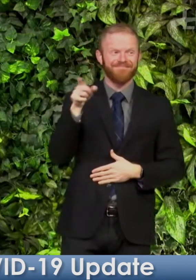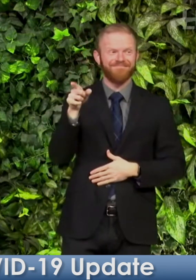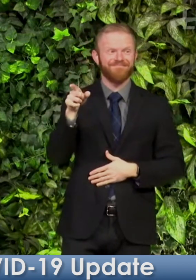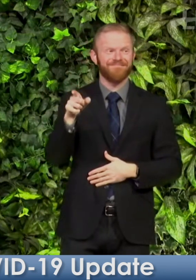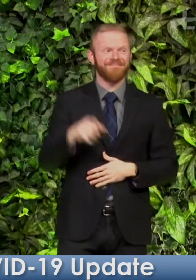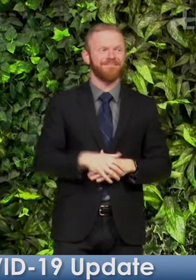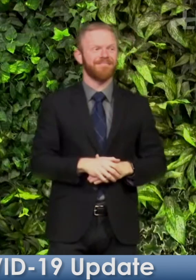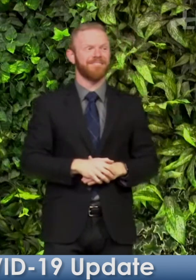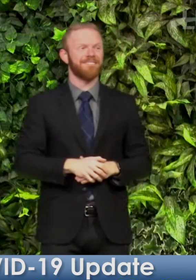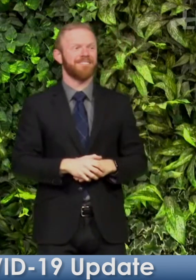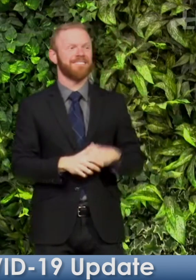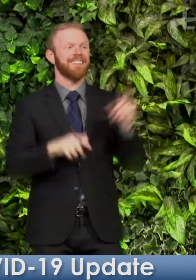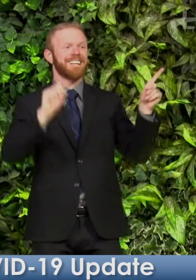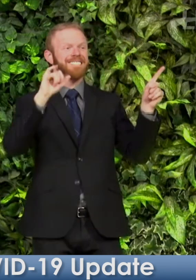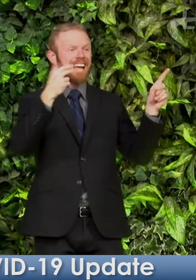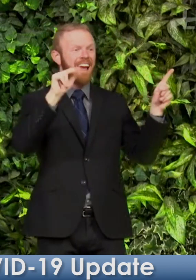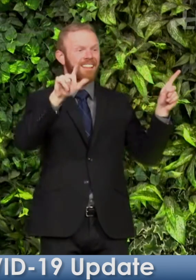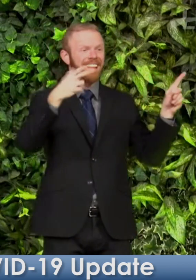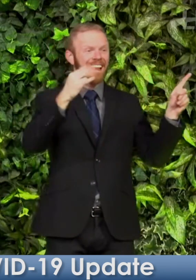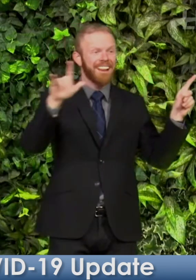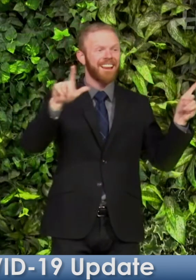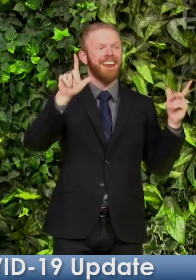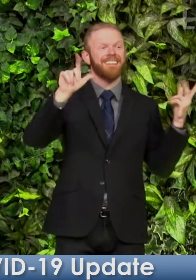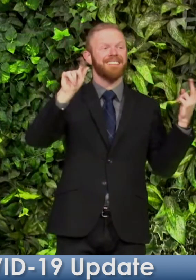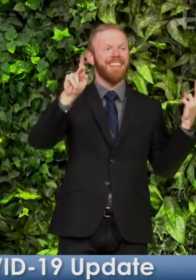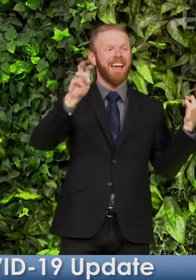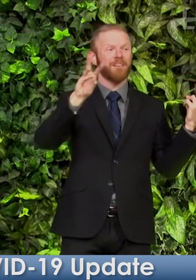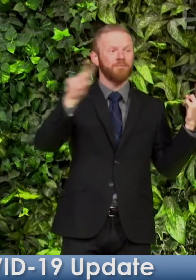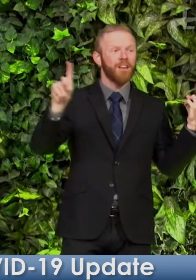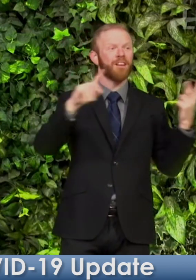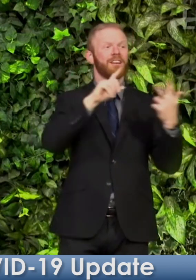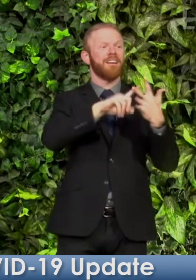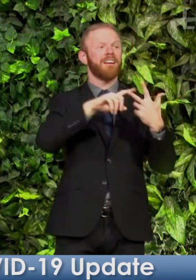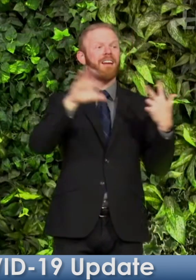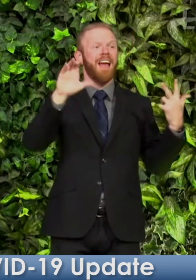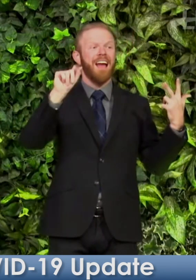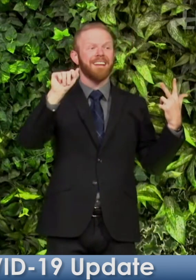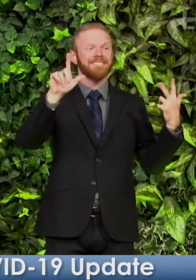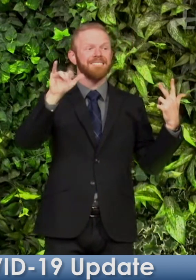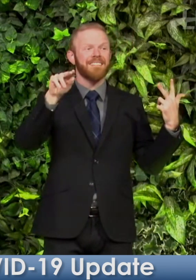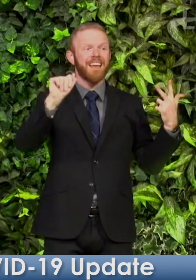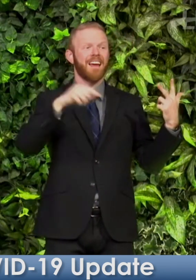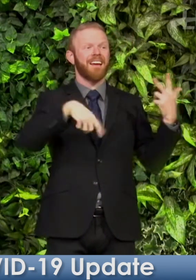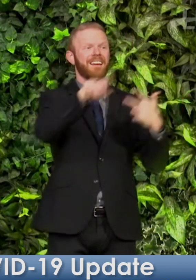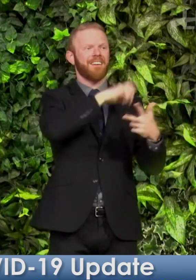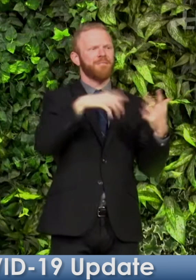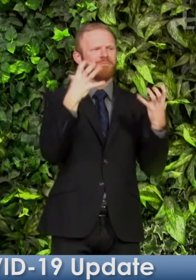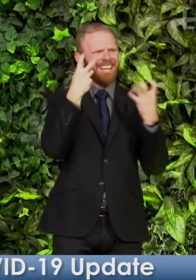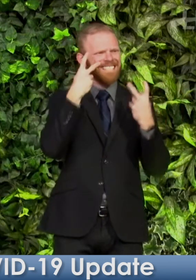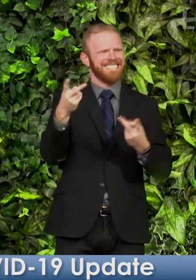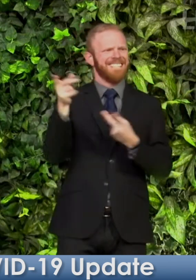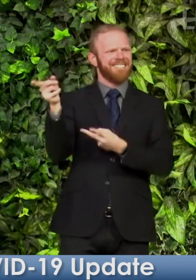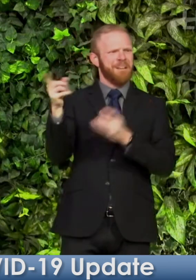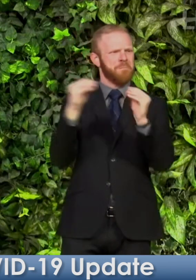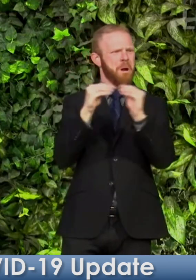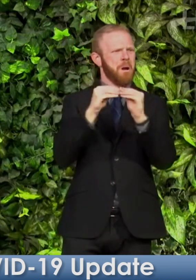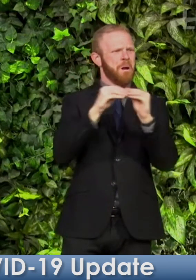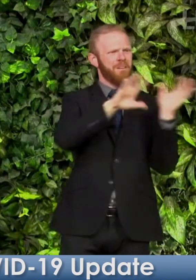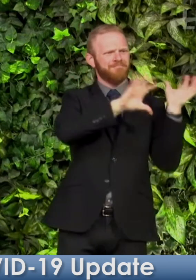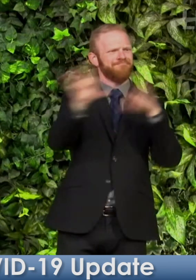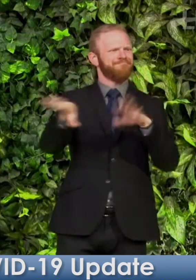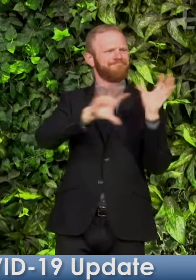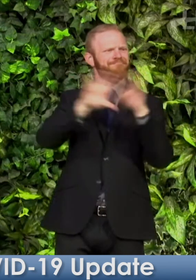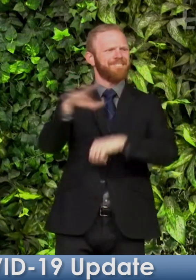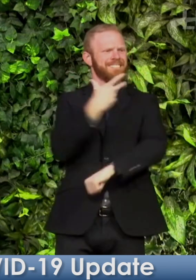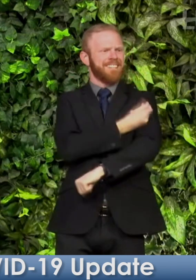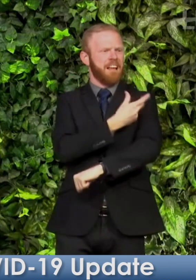and Lakewood and Catalina. I would love to see you just get more doses. So Governor, you and I are going to work together to get